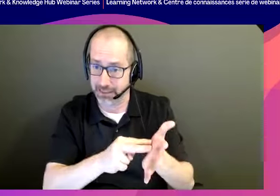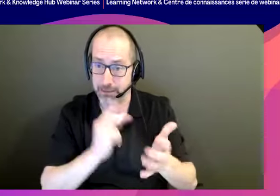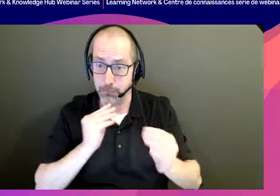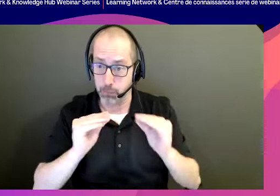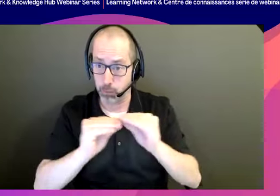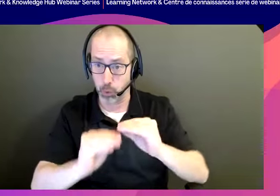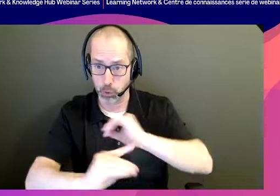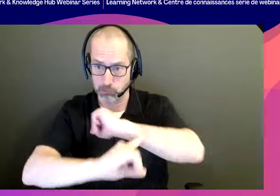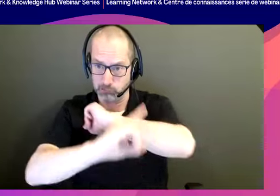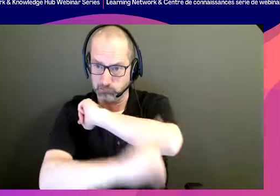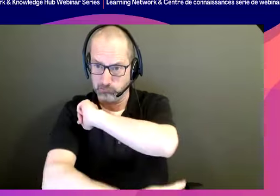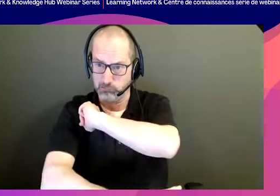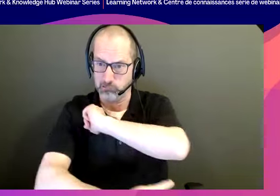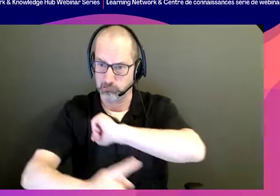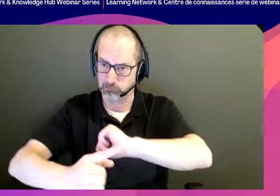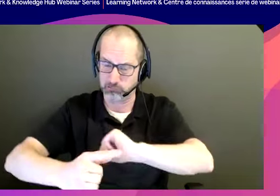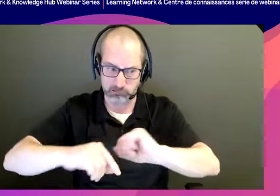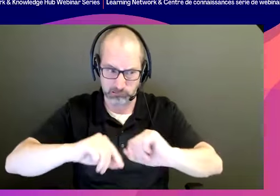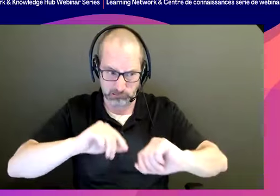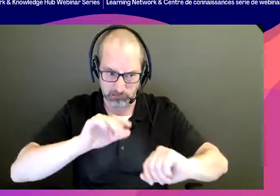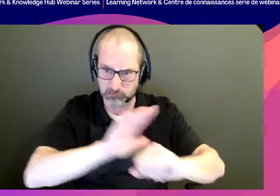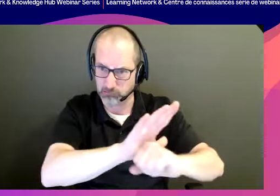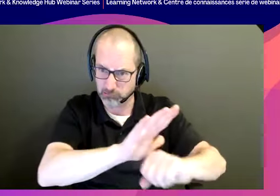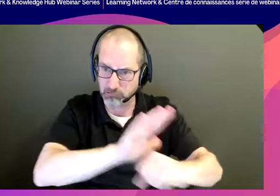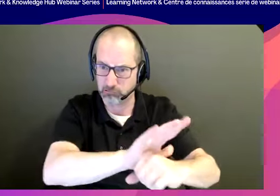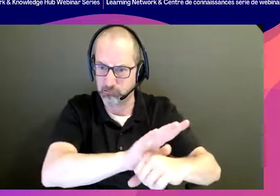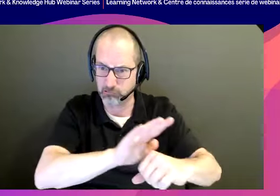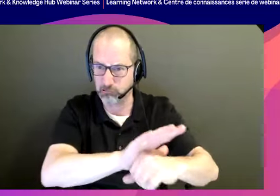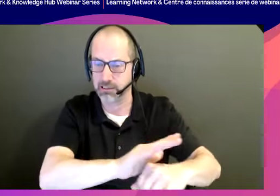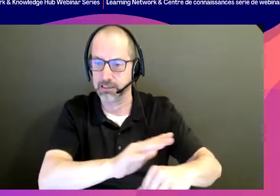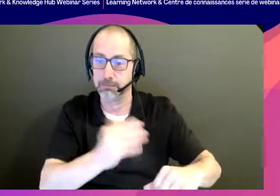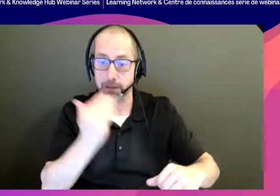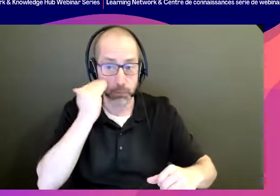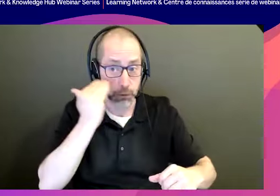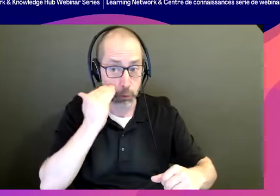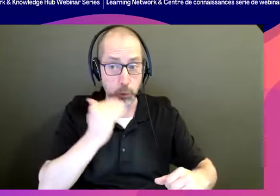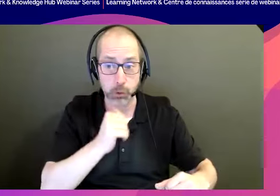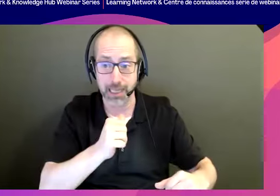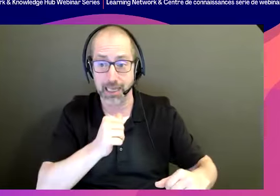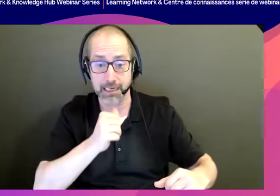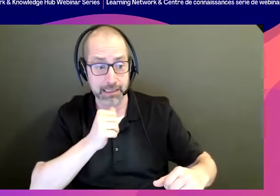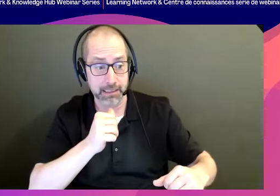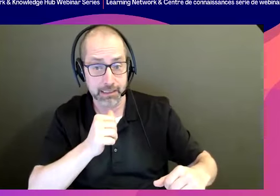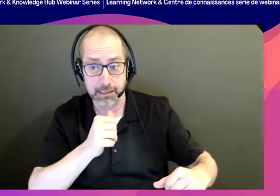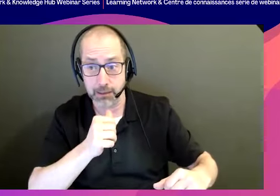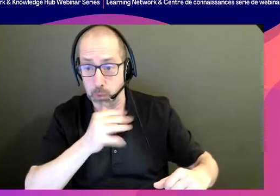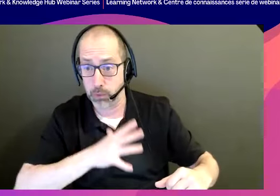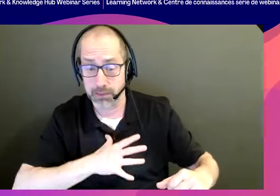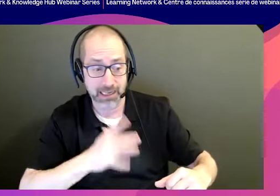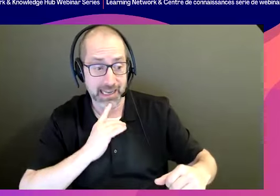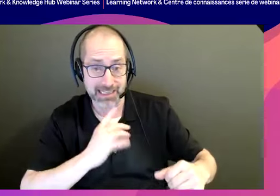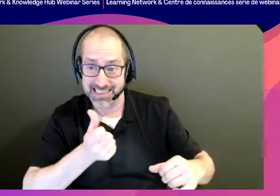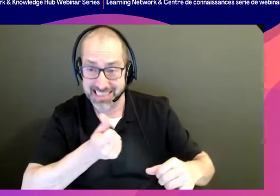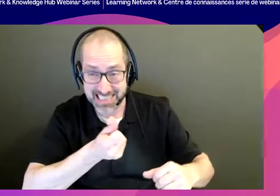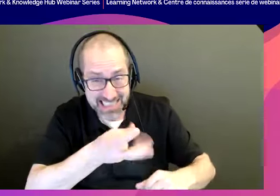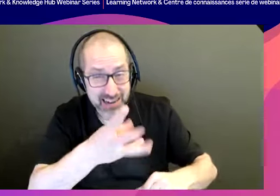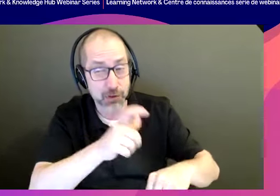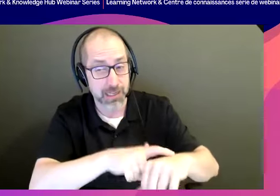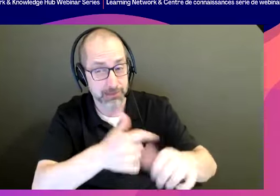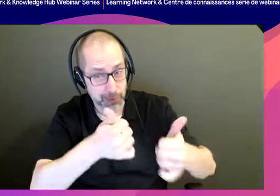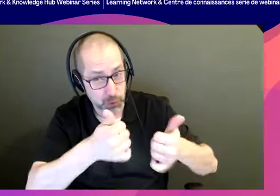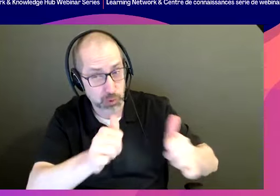even when we know it takes several times for a victim to leave an abusive relationship? And have we followed a woman-led approach to address